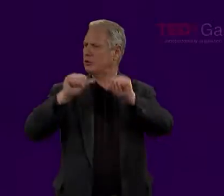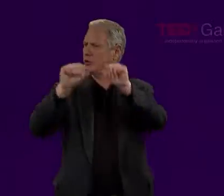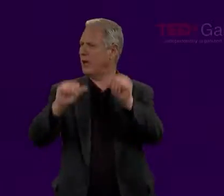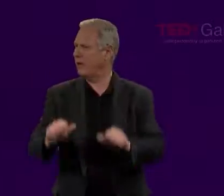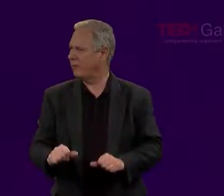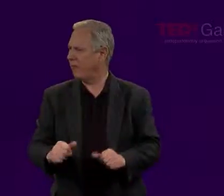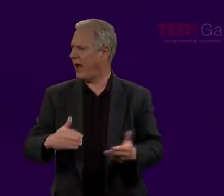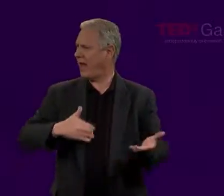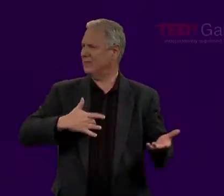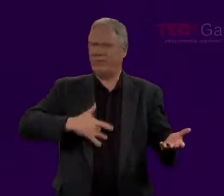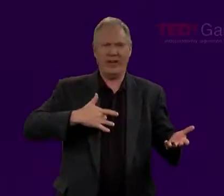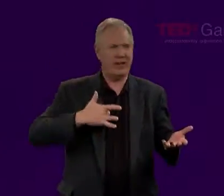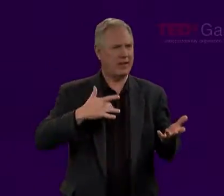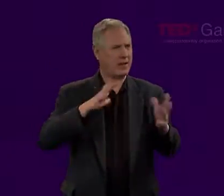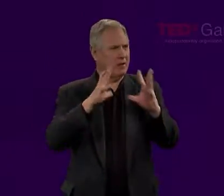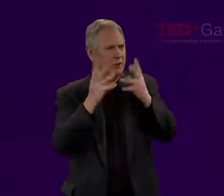now looks living. It has a shape.